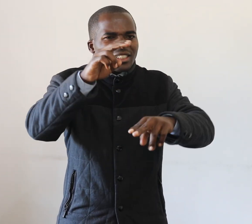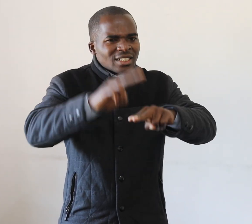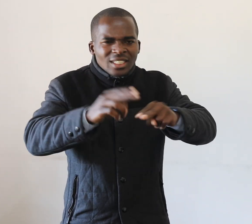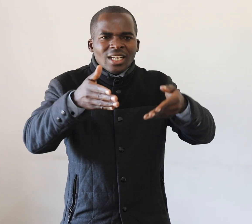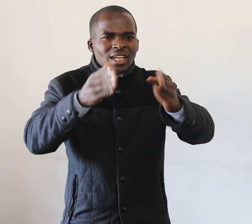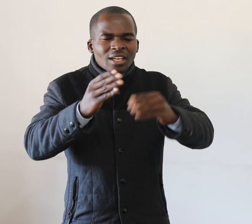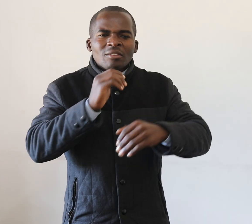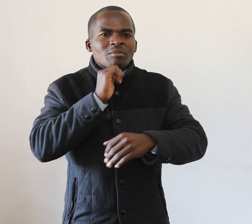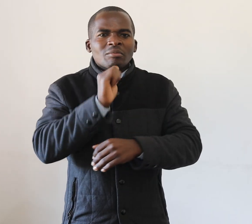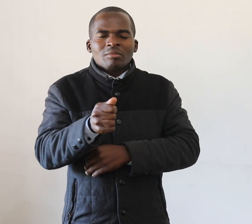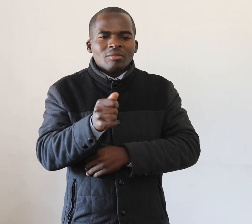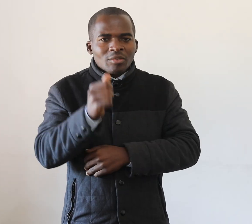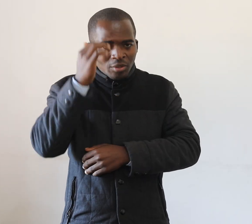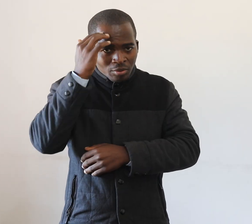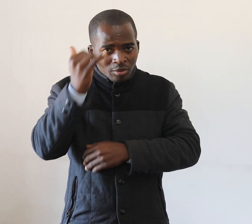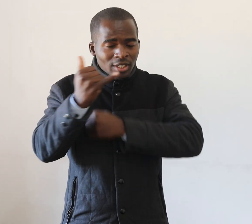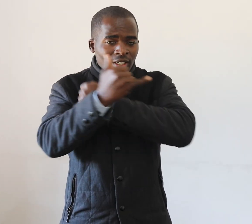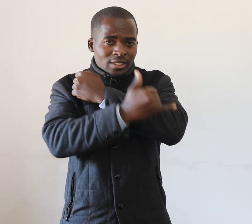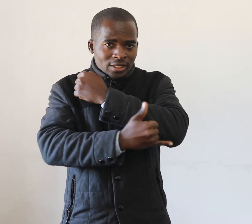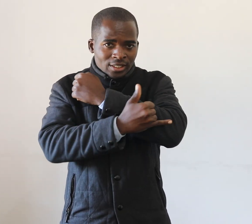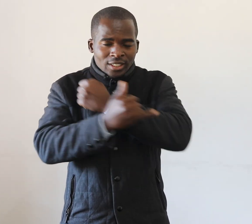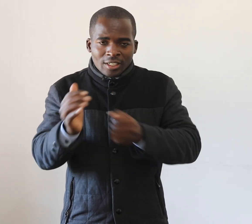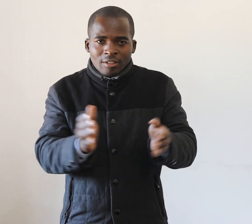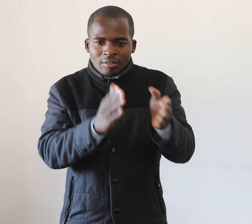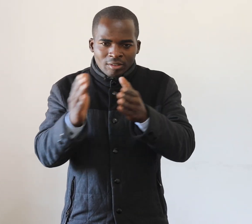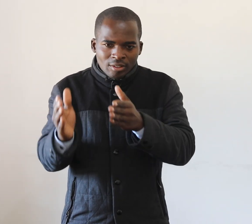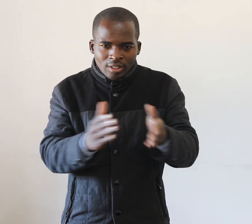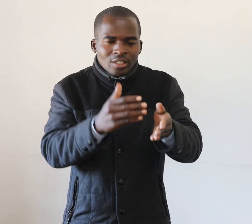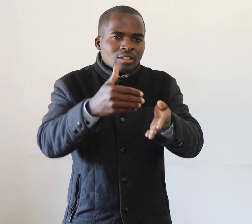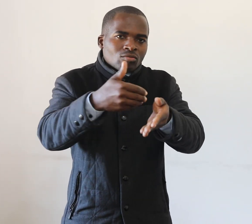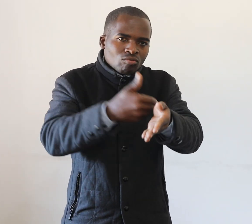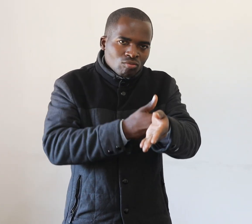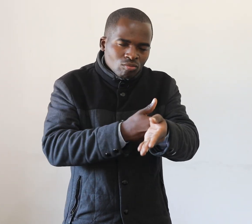will already be preparing for new elections.